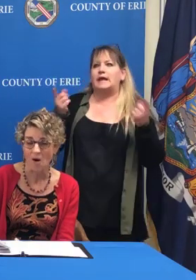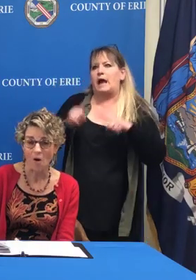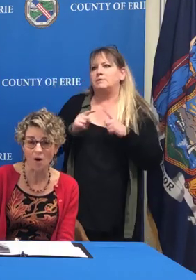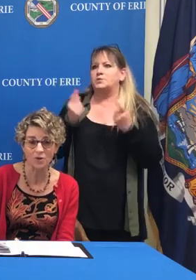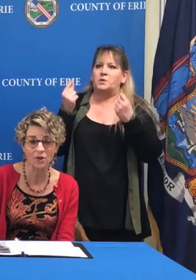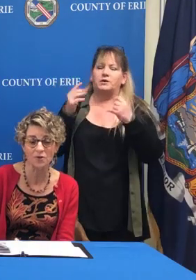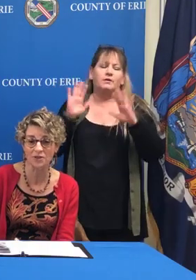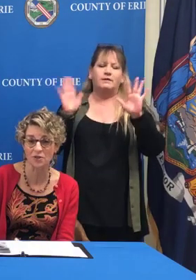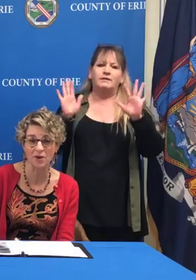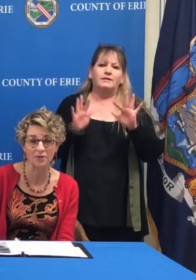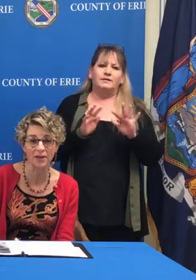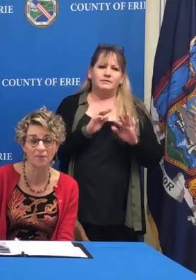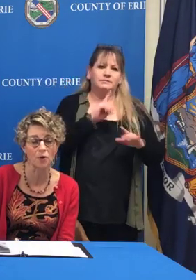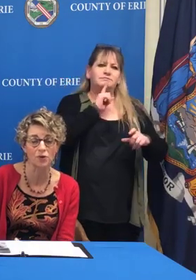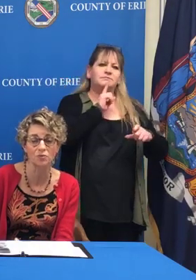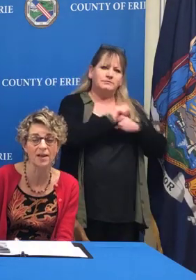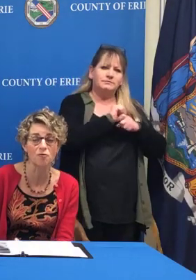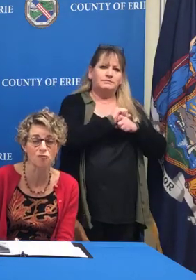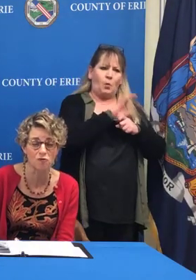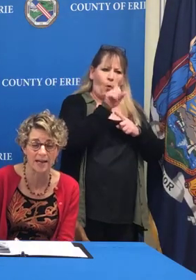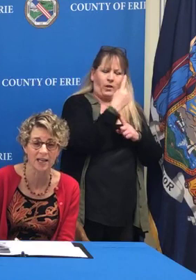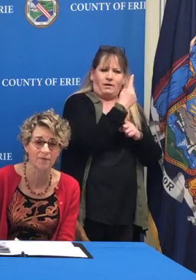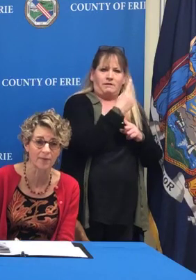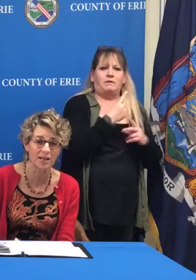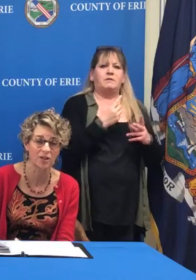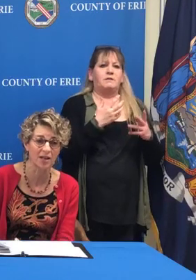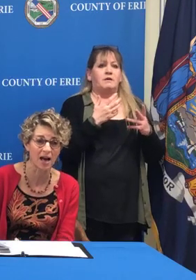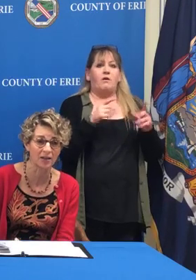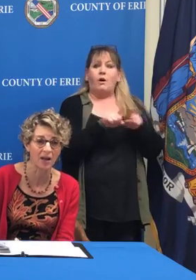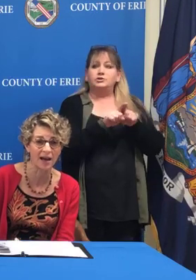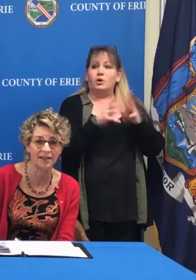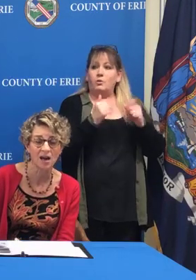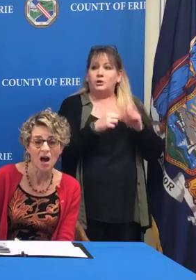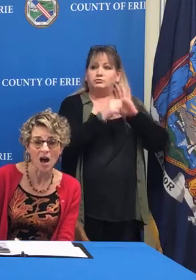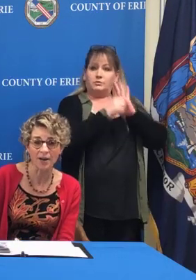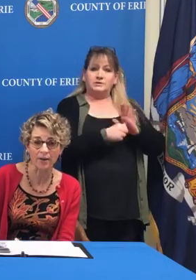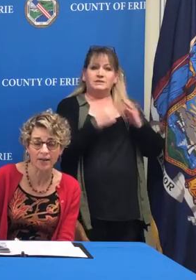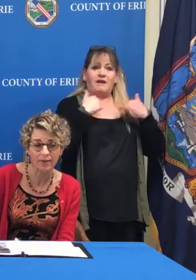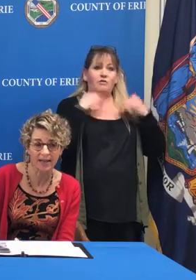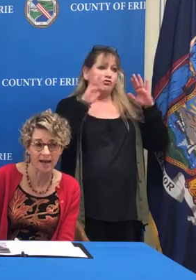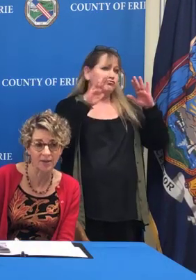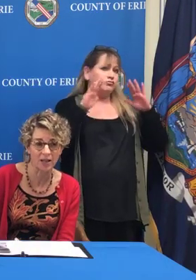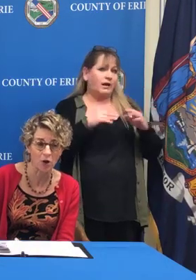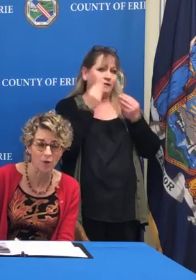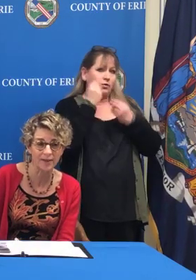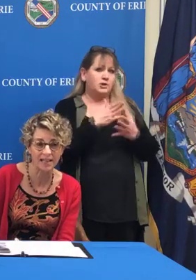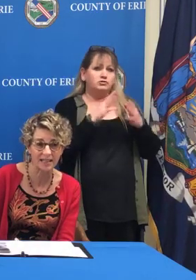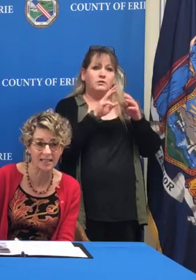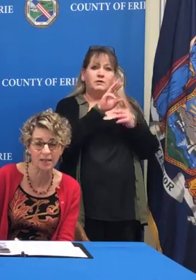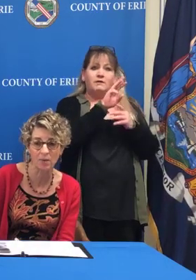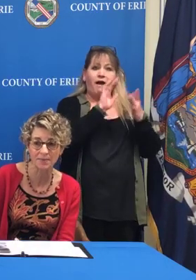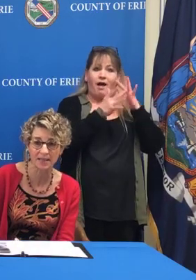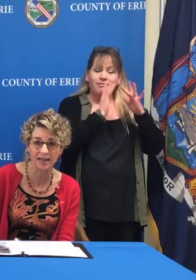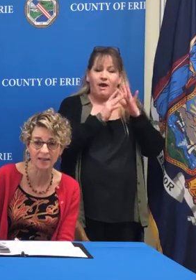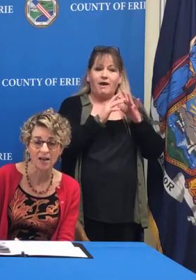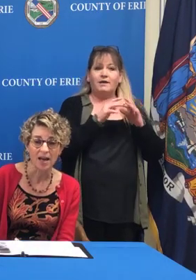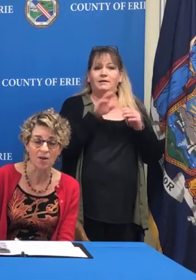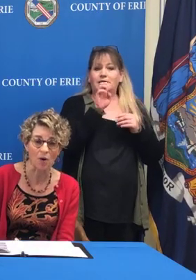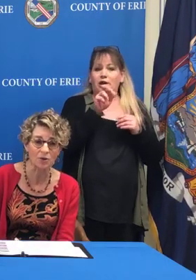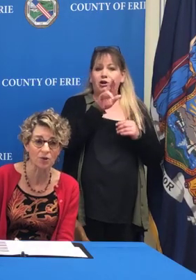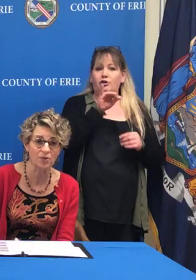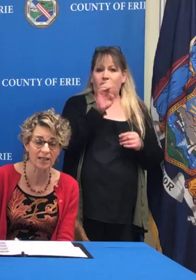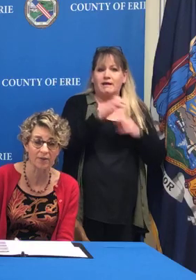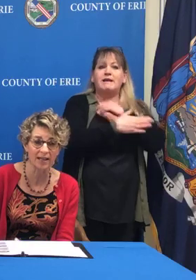circumstances. Also, just want to reinforce, we have great information online on our Erie County COVID-19 website,